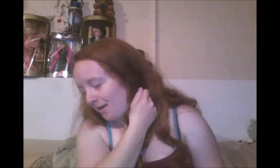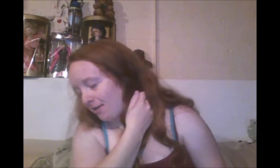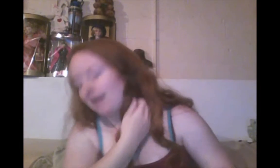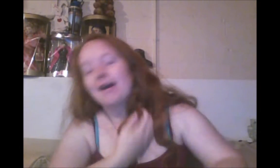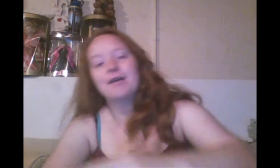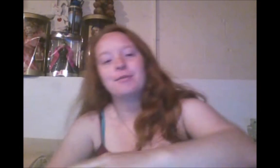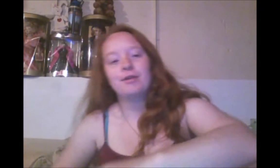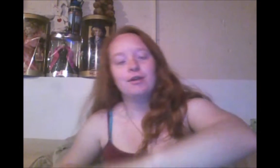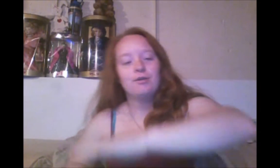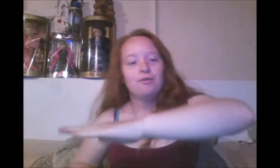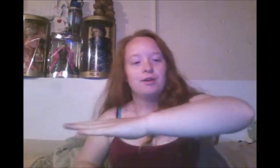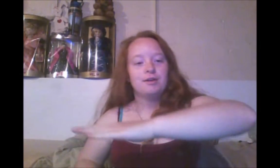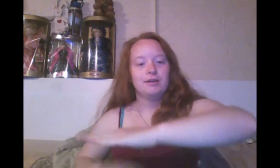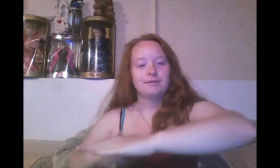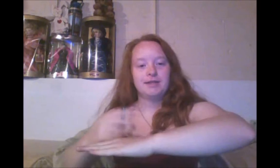Okay, caterpillar, you're going to hold out your left hand.